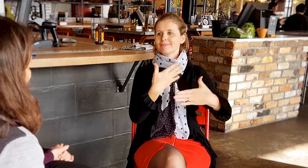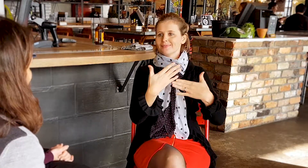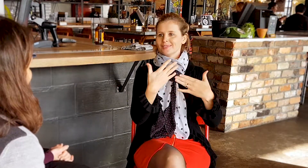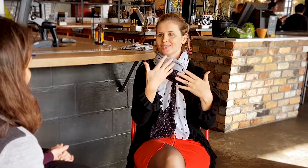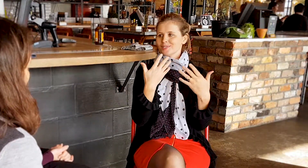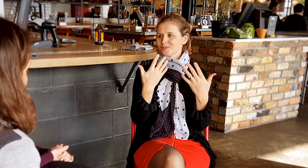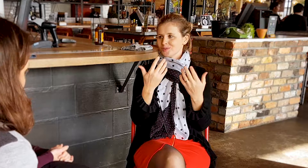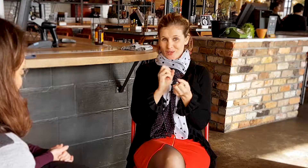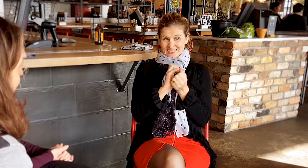overlooked.